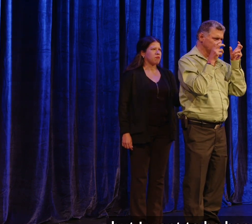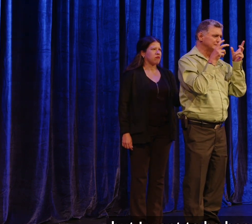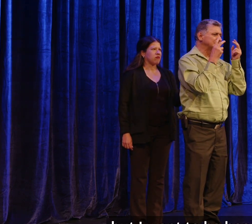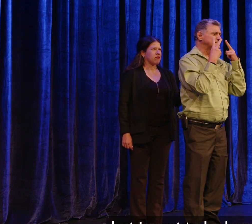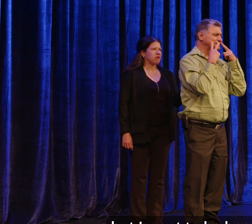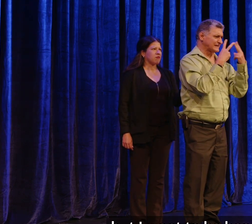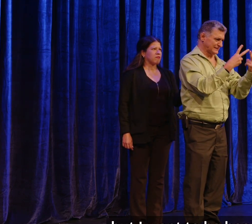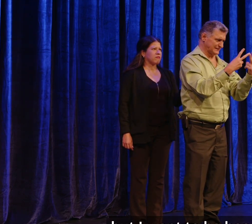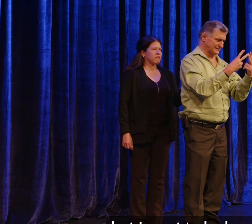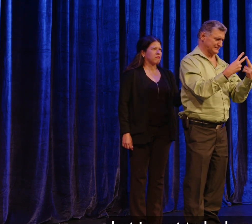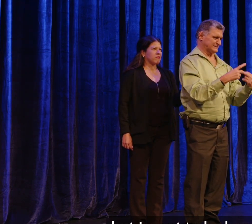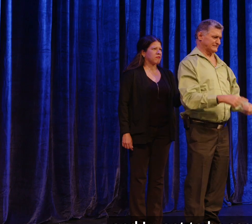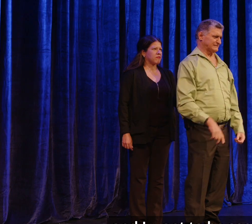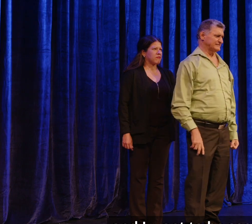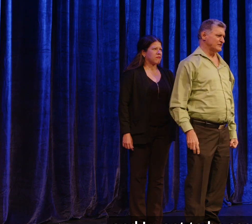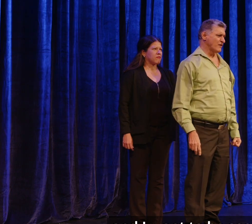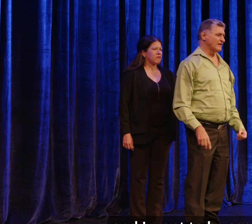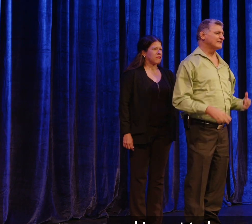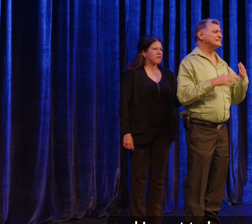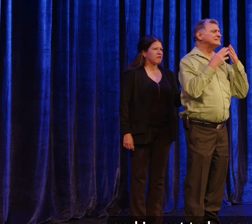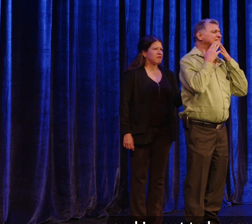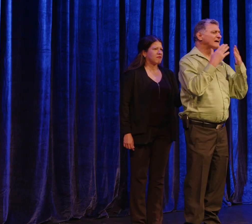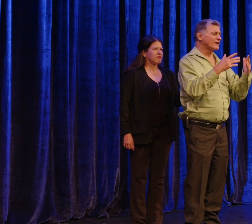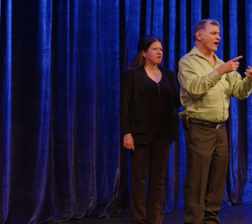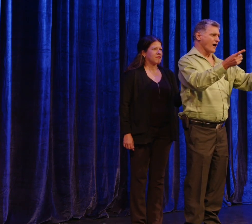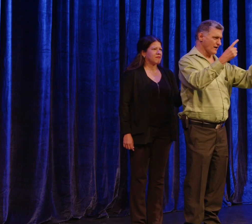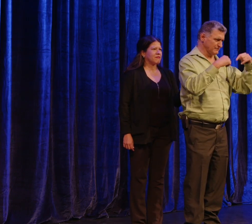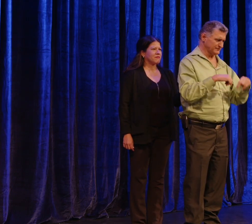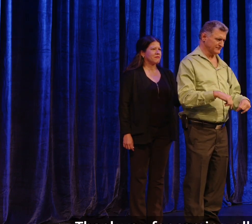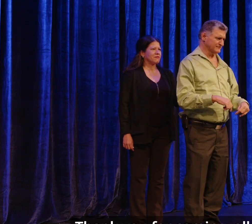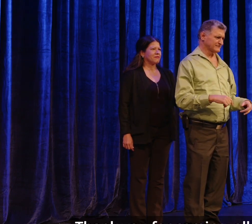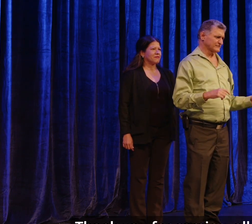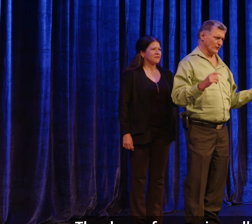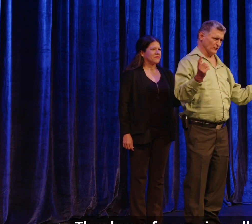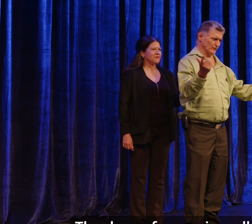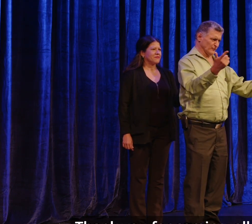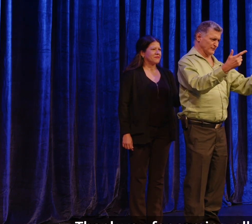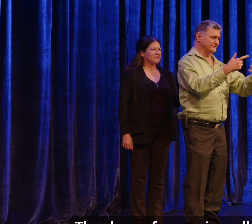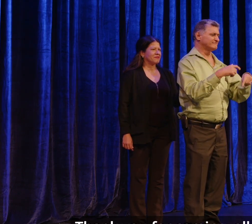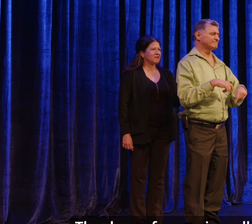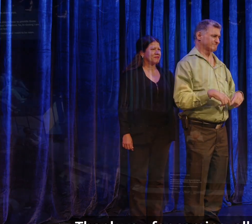I want to be heard and I want to be seen. Thank you for coming, all of you.